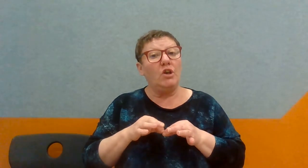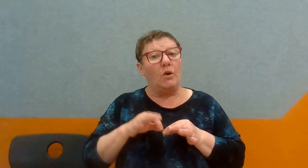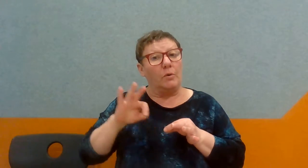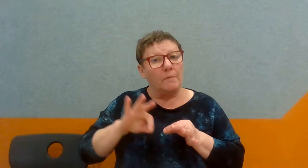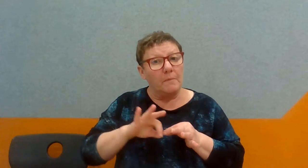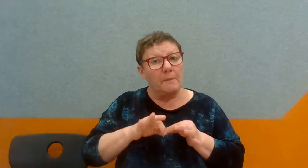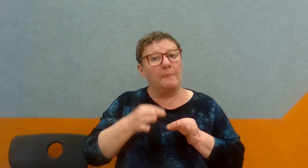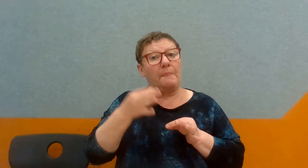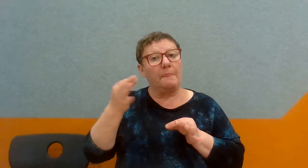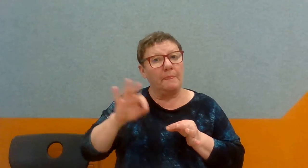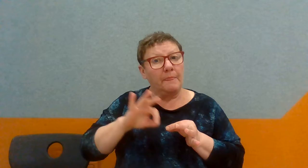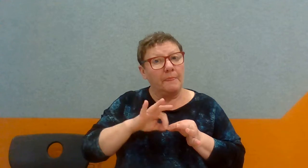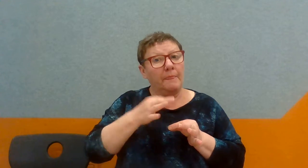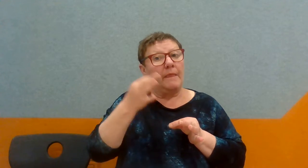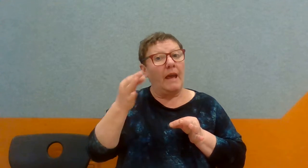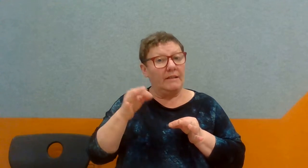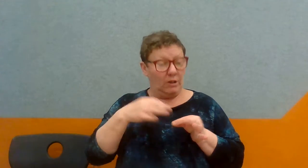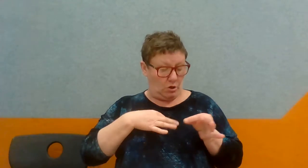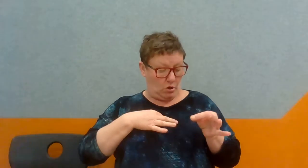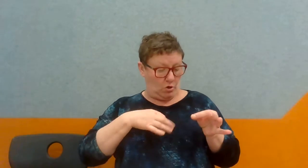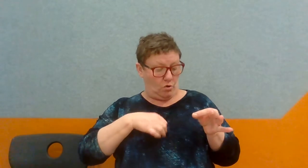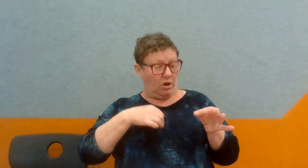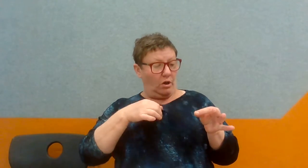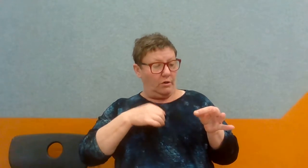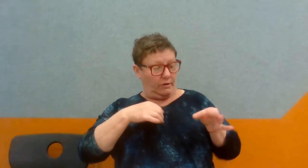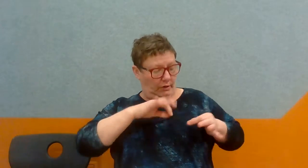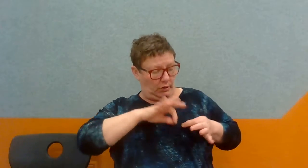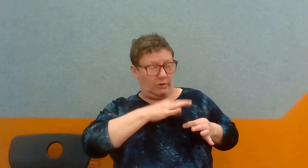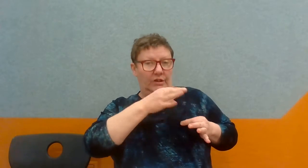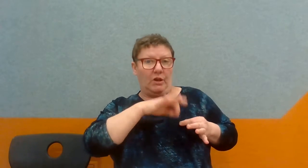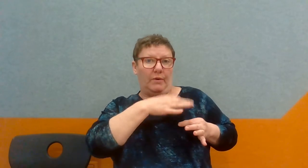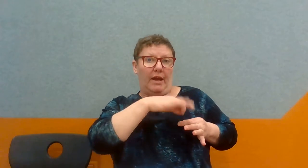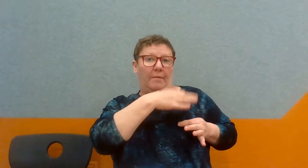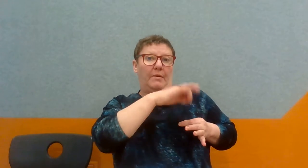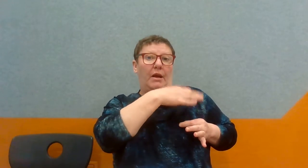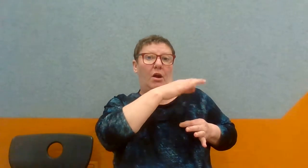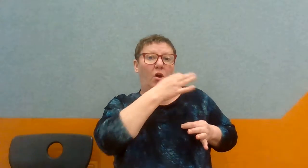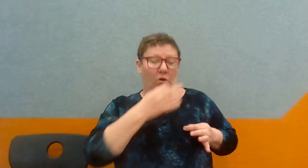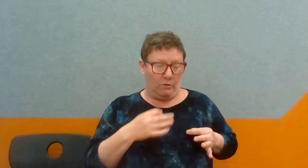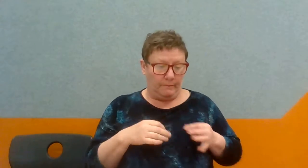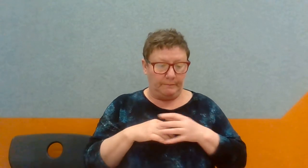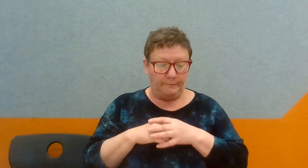Sew. As in your clothes, you're sewing up a hole.